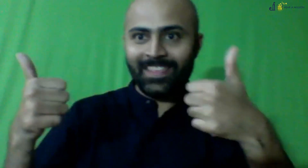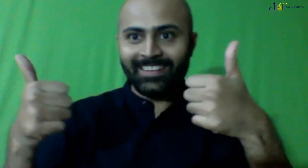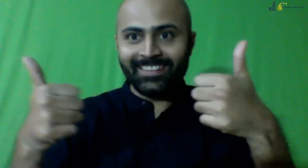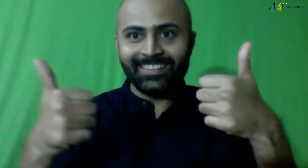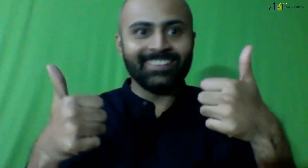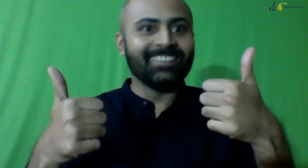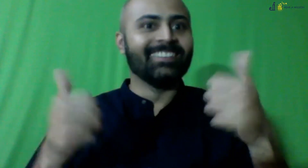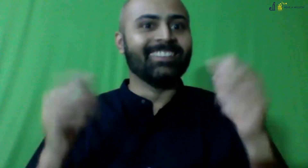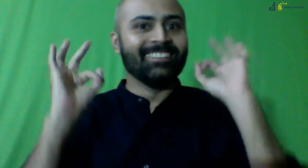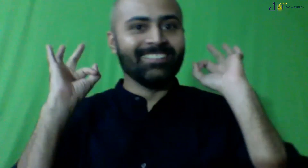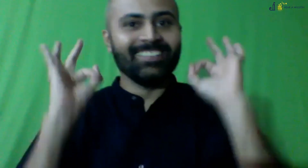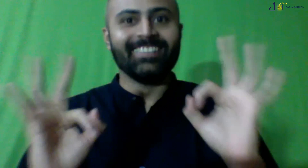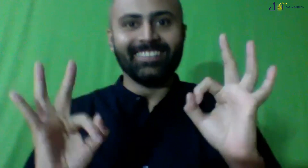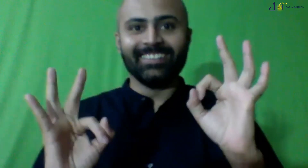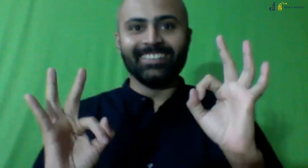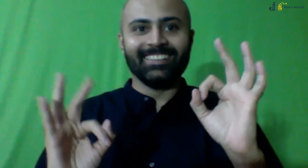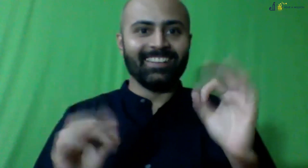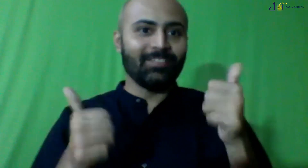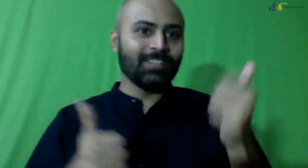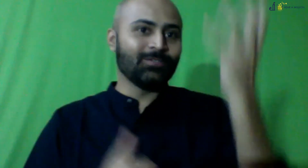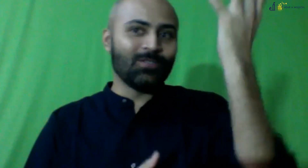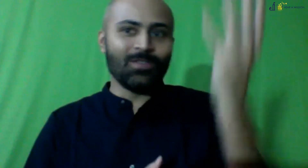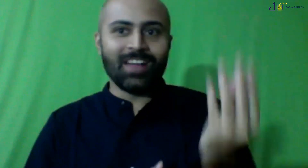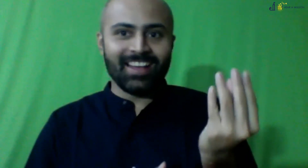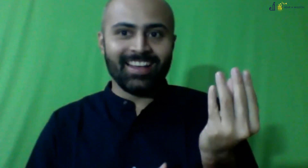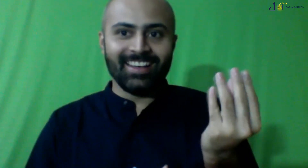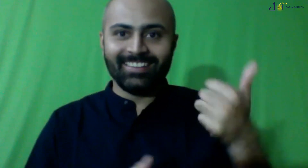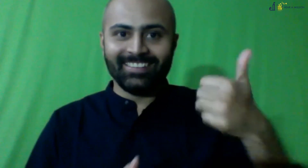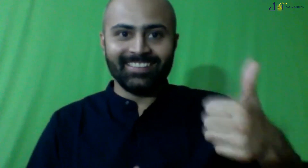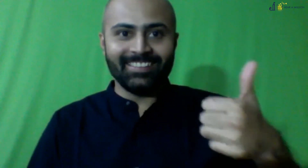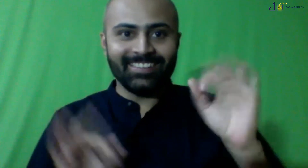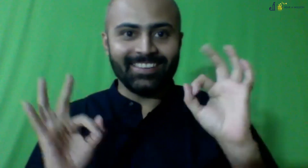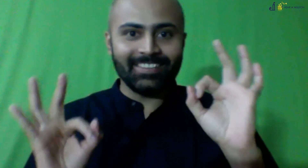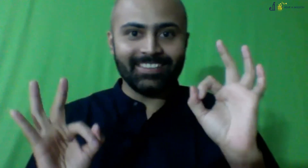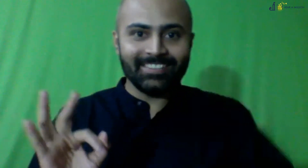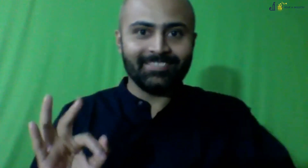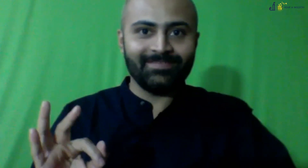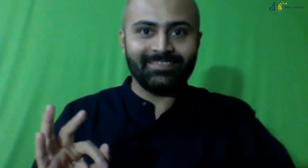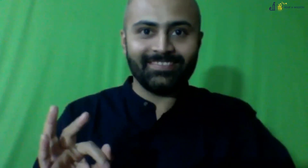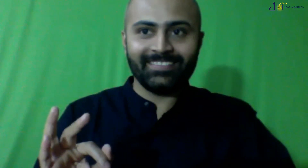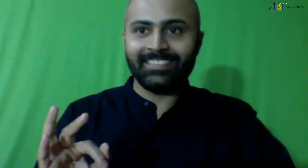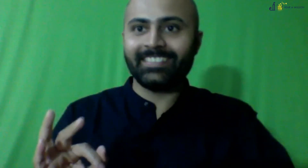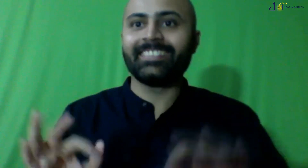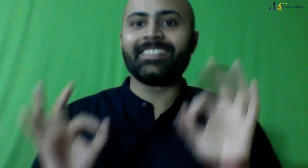Hello everyone. I hope everyone is doing great. Good evening.